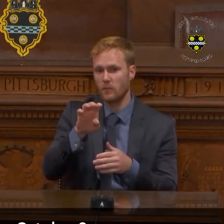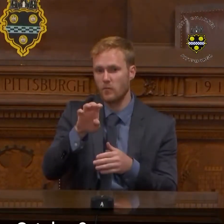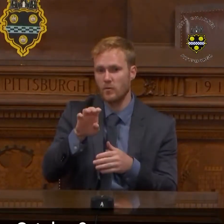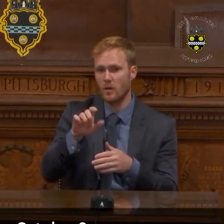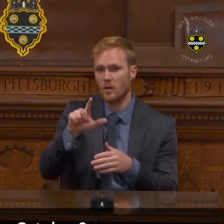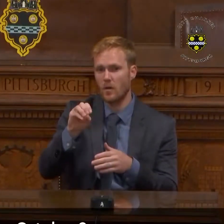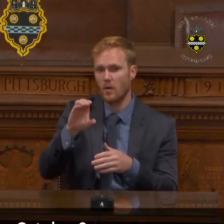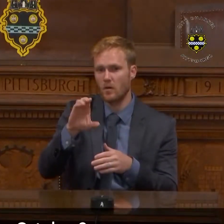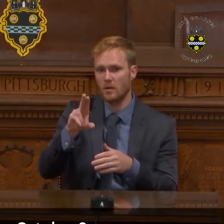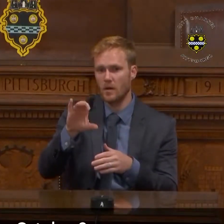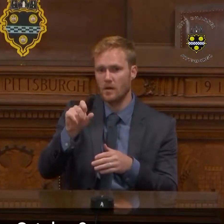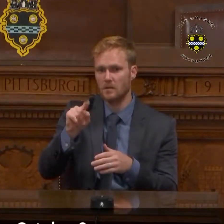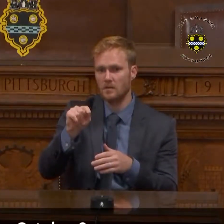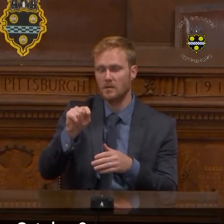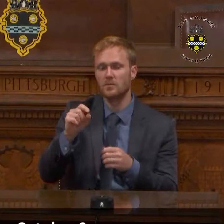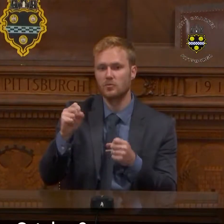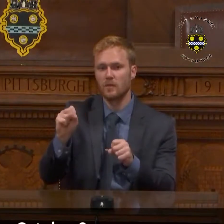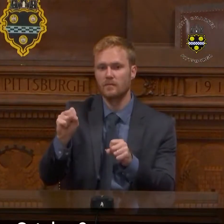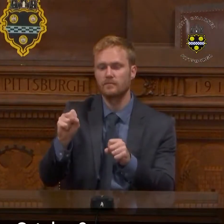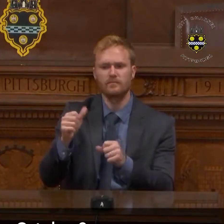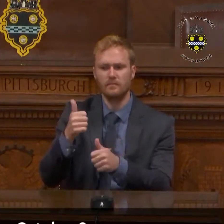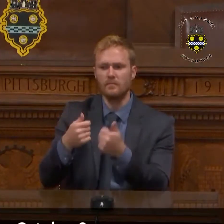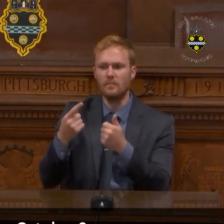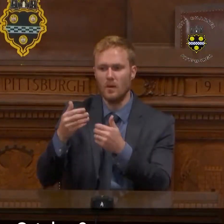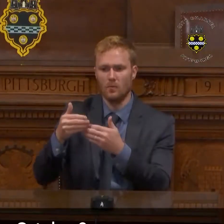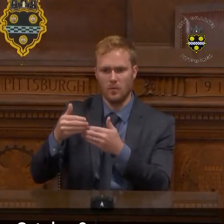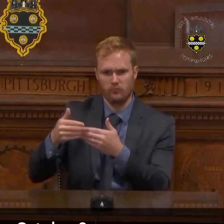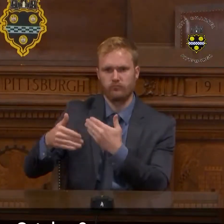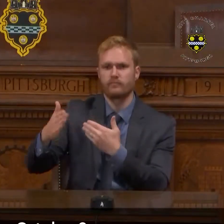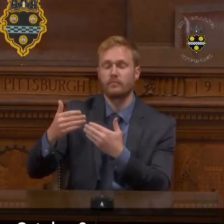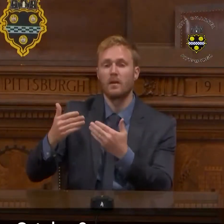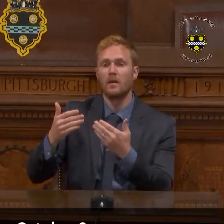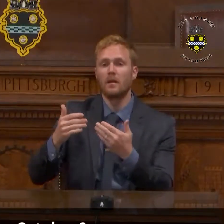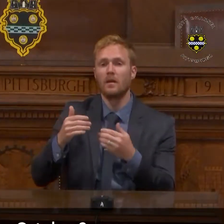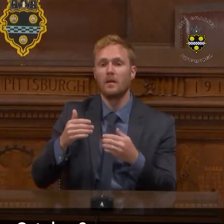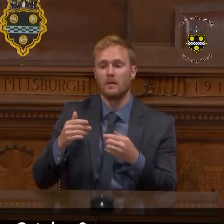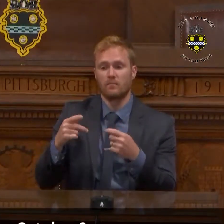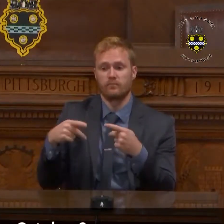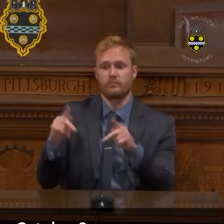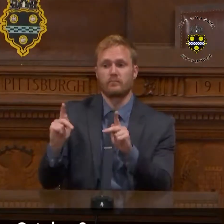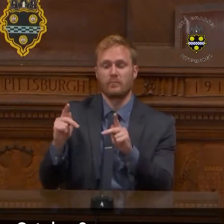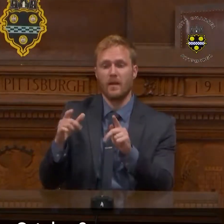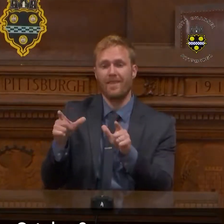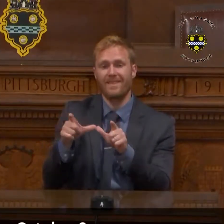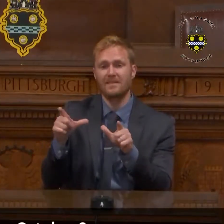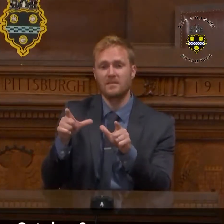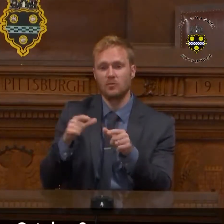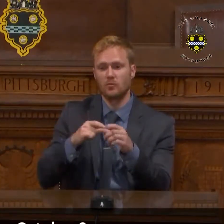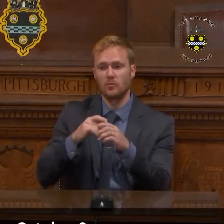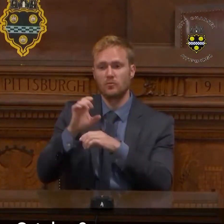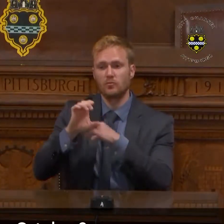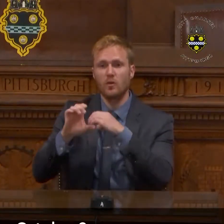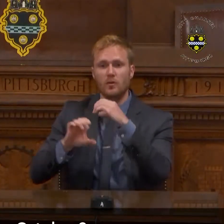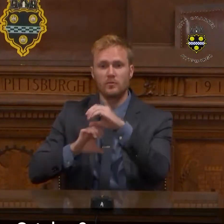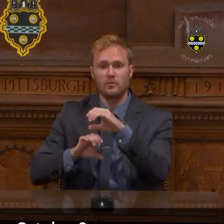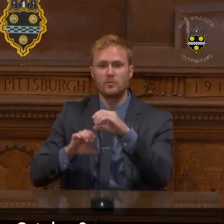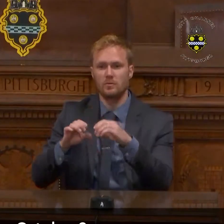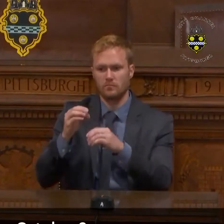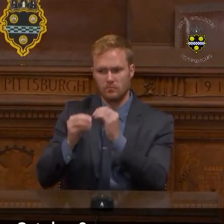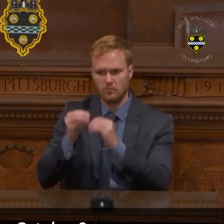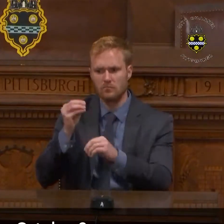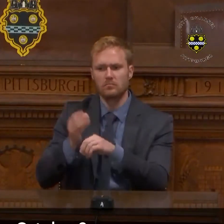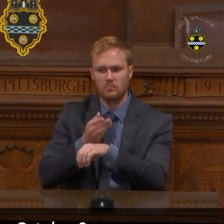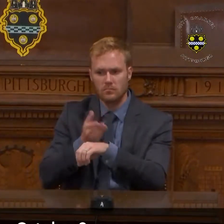their successors and assigns, the privilege and license to construct, maintain, and use at their own cost